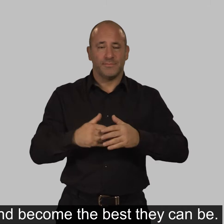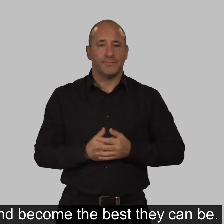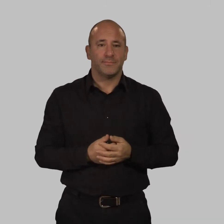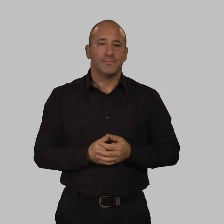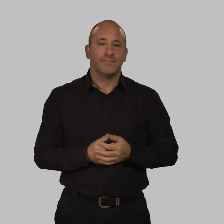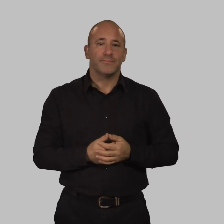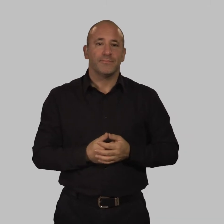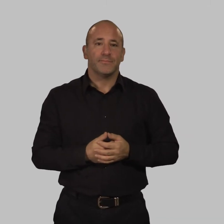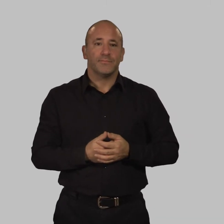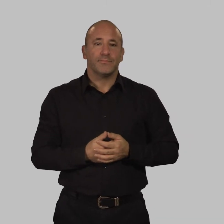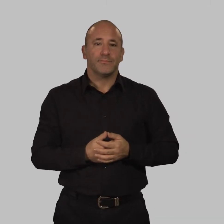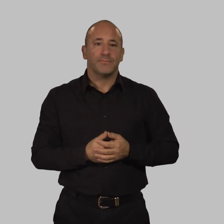be.